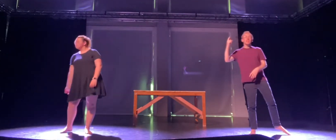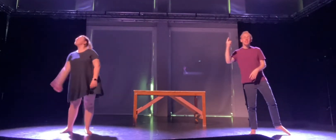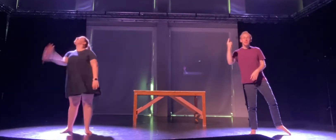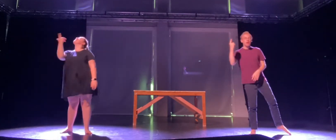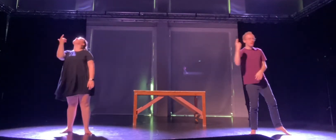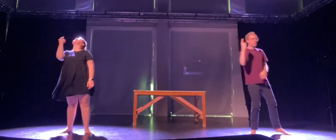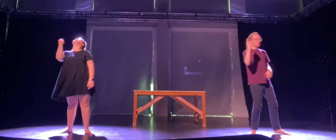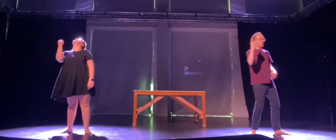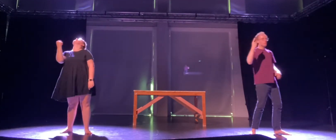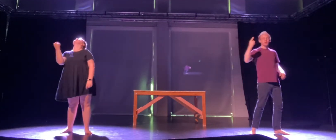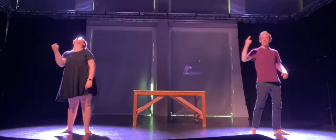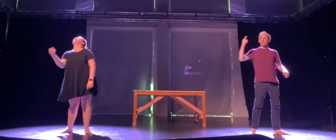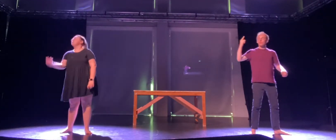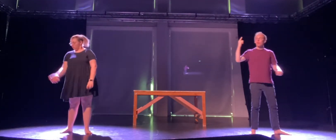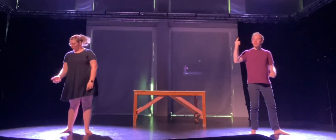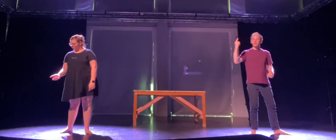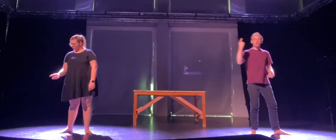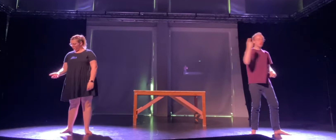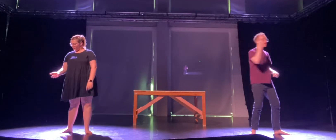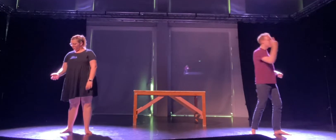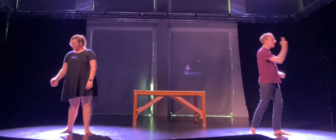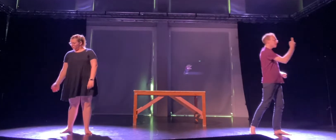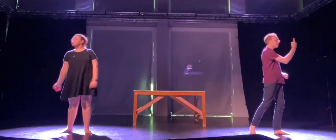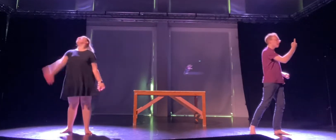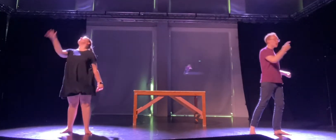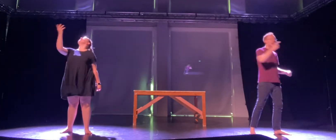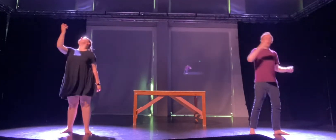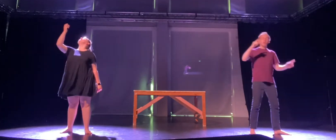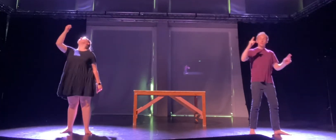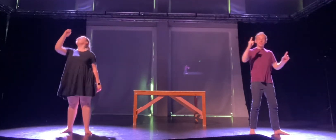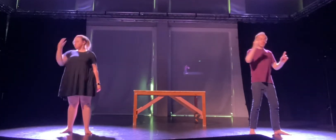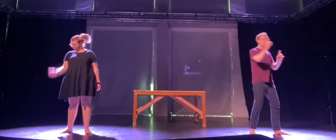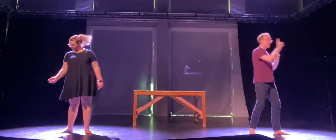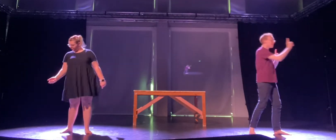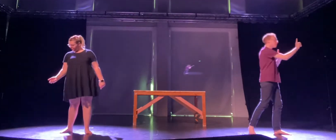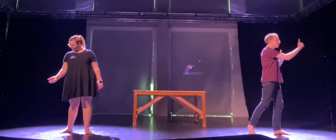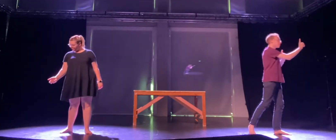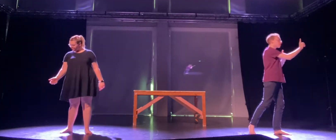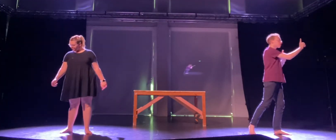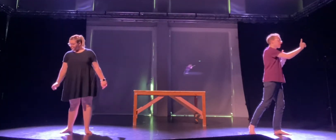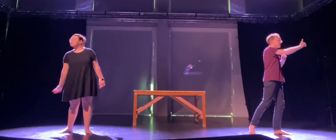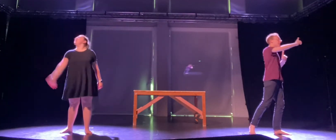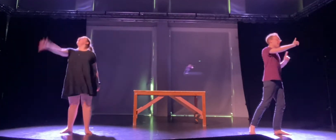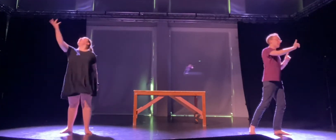game Pac-Man, when Pac-Man travels from one edge of the screen to the other. Once it reaches the edge of the other screen, it